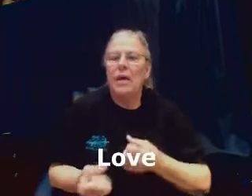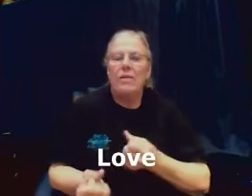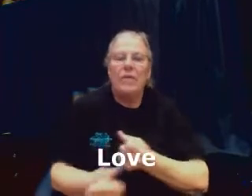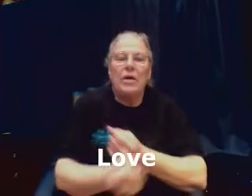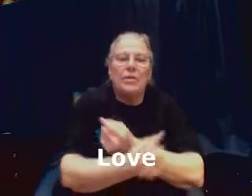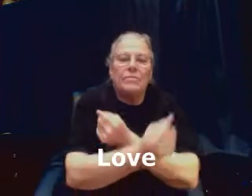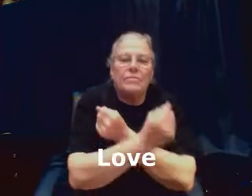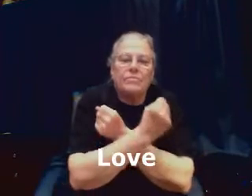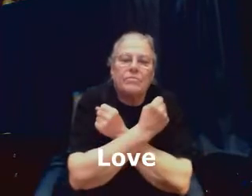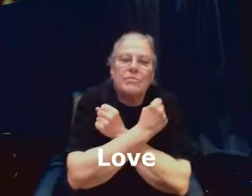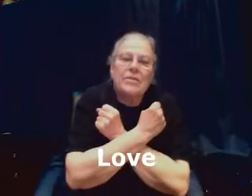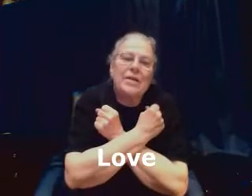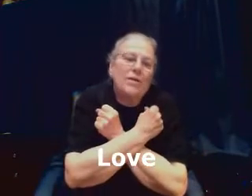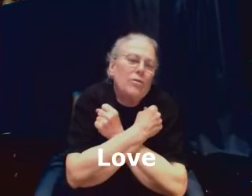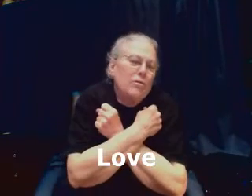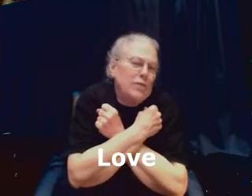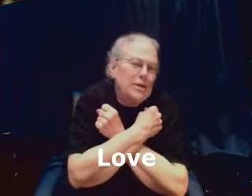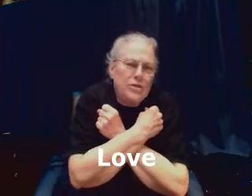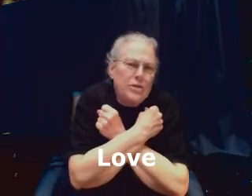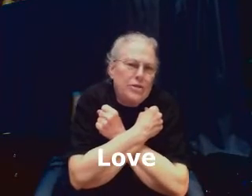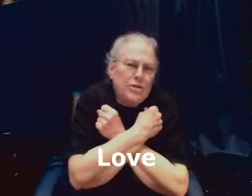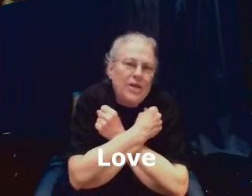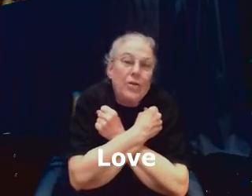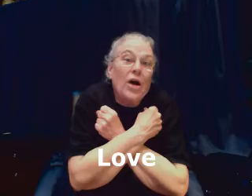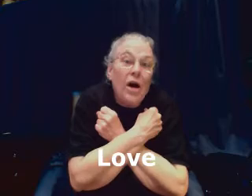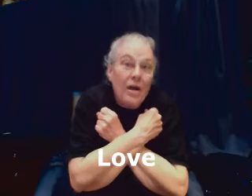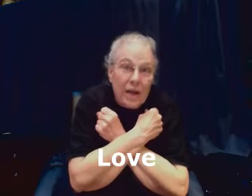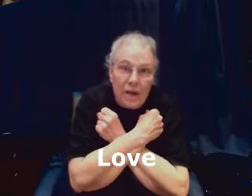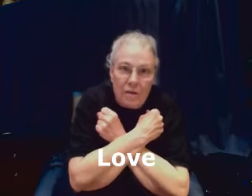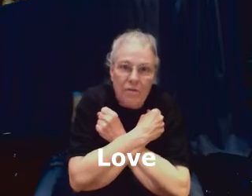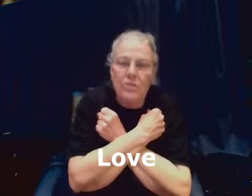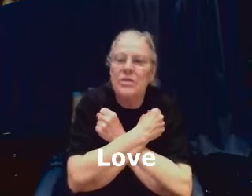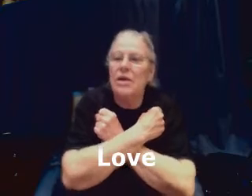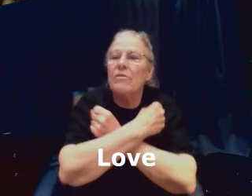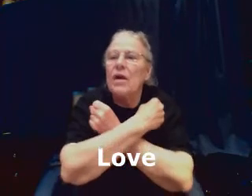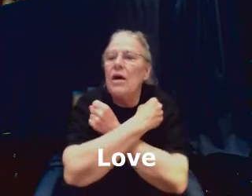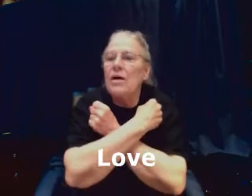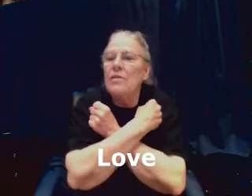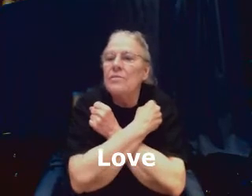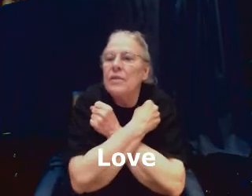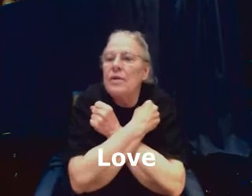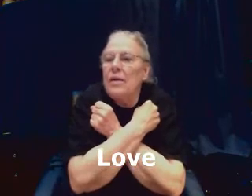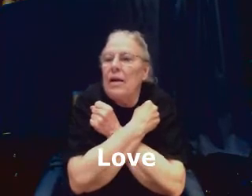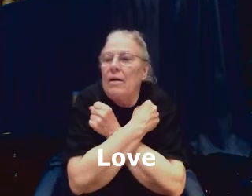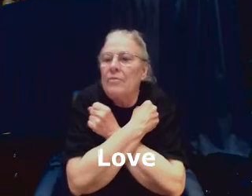Love, get a hold, and it's just like you're hugging yourself. Love.